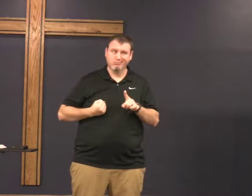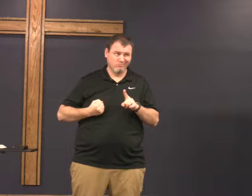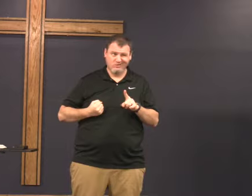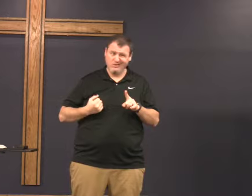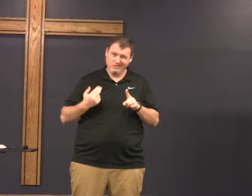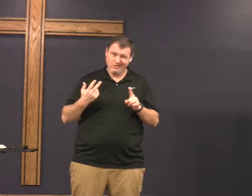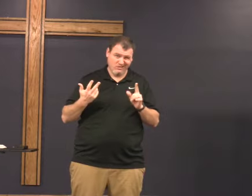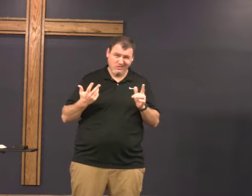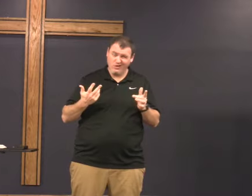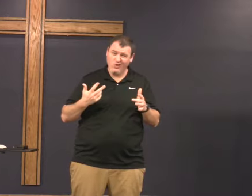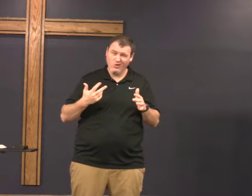mind really